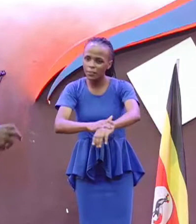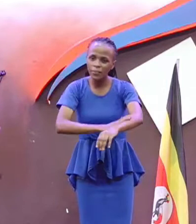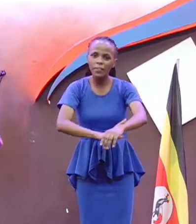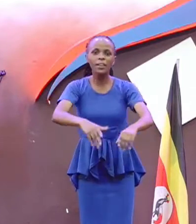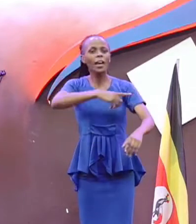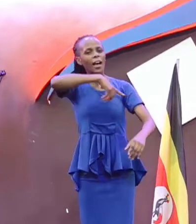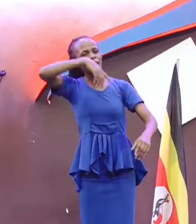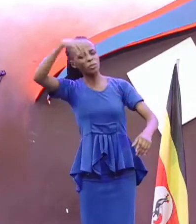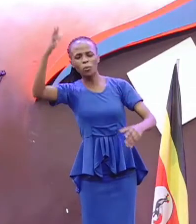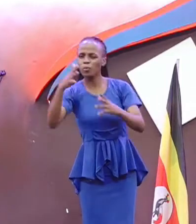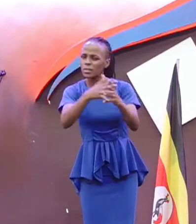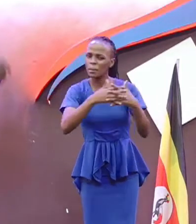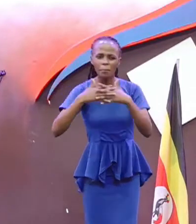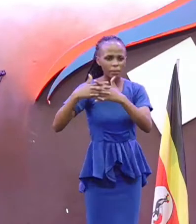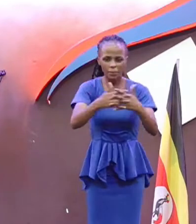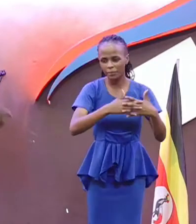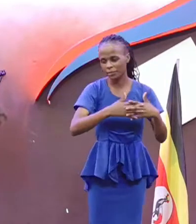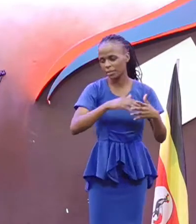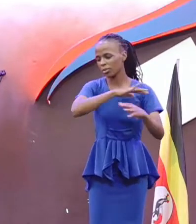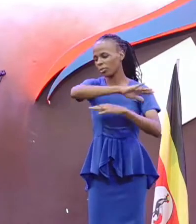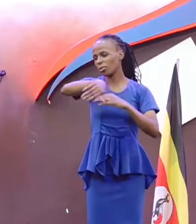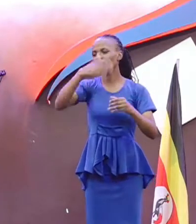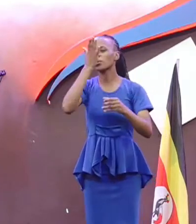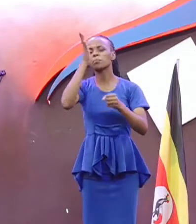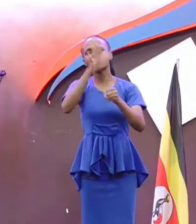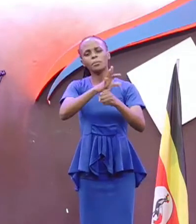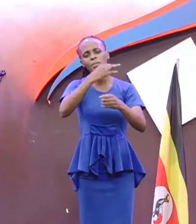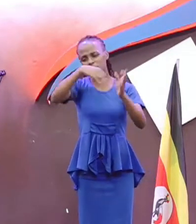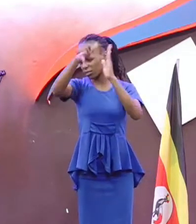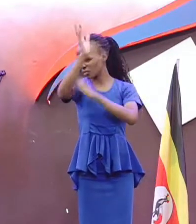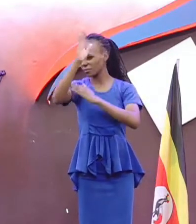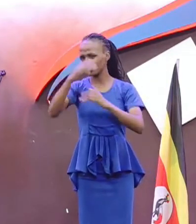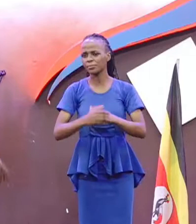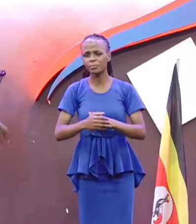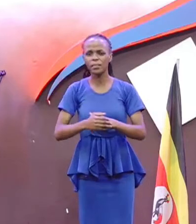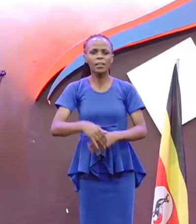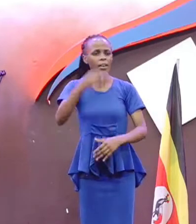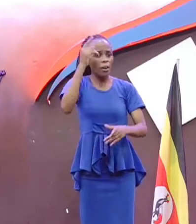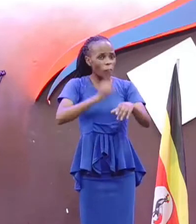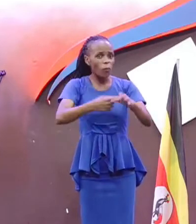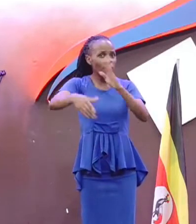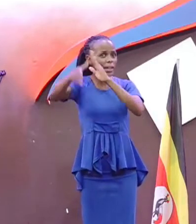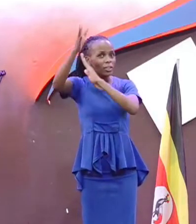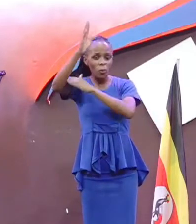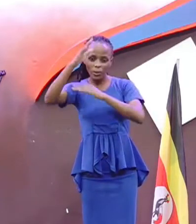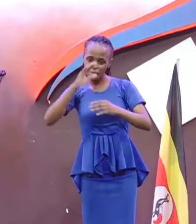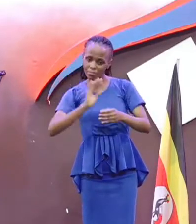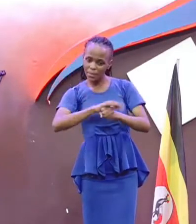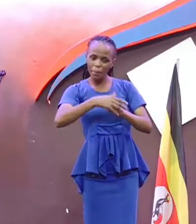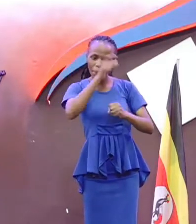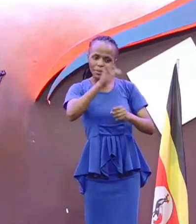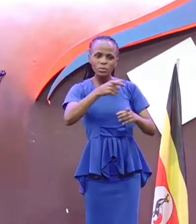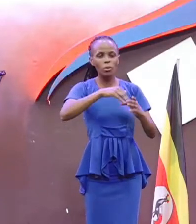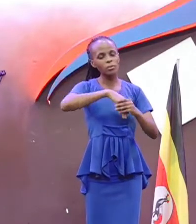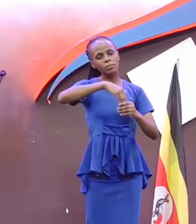Buganda America. And be in America. That is the promise Katonda of God. When God takes